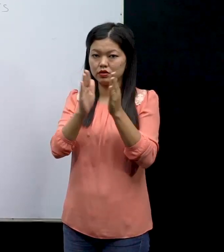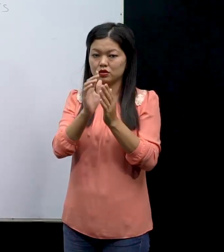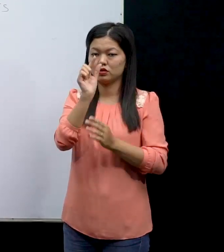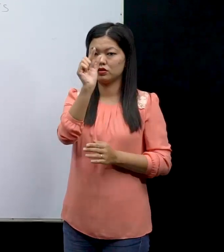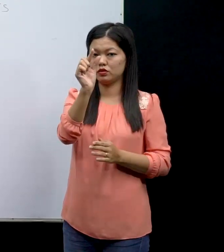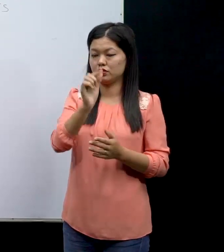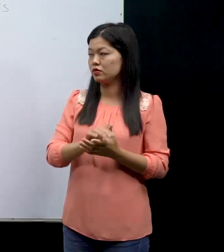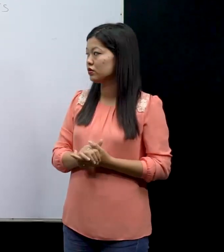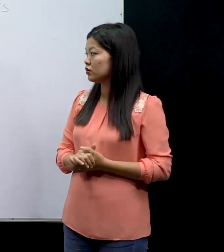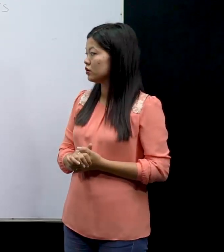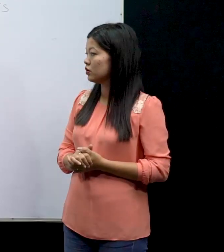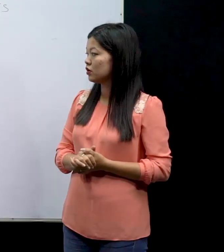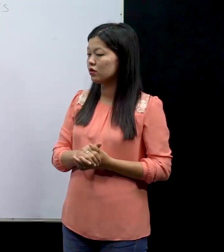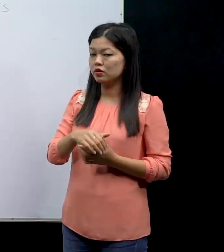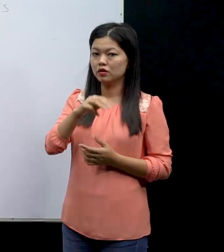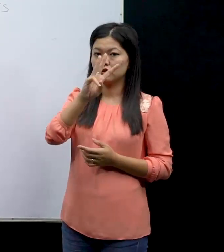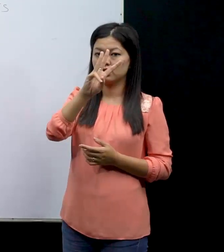Okay,